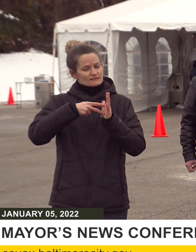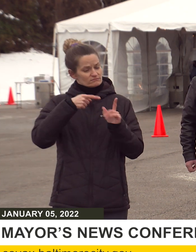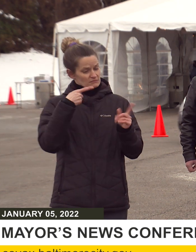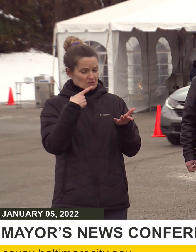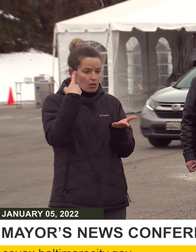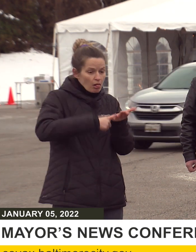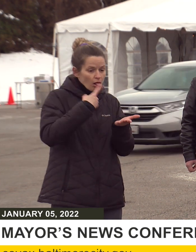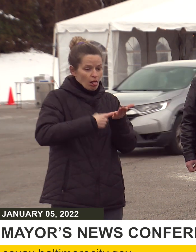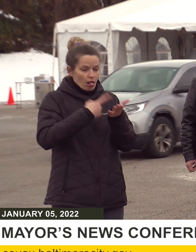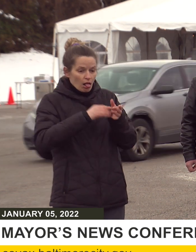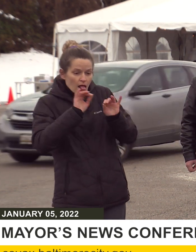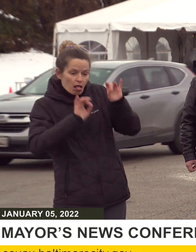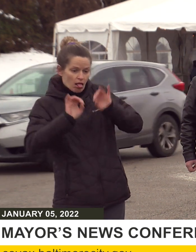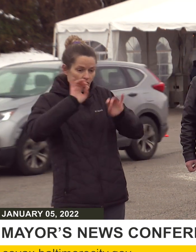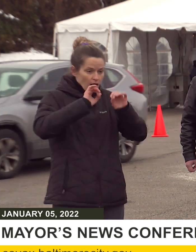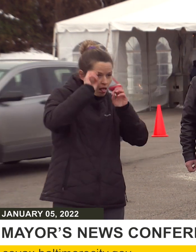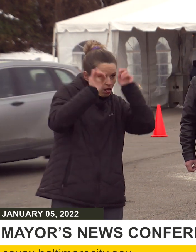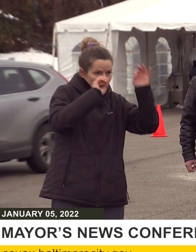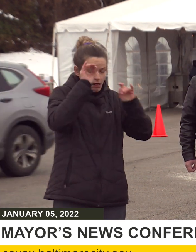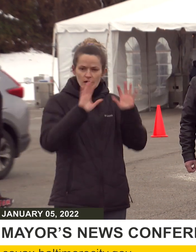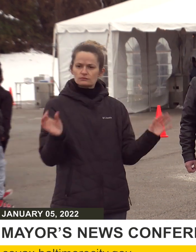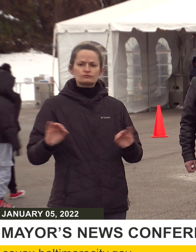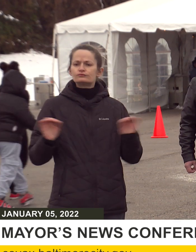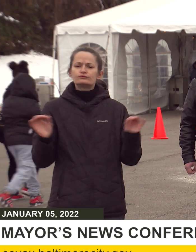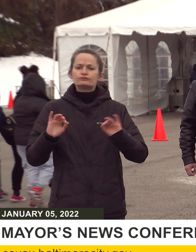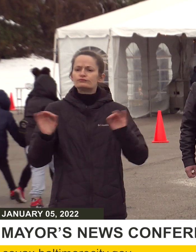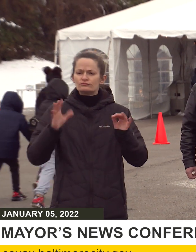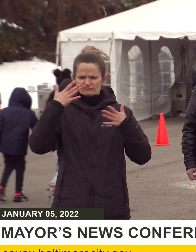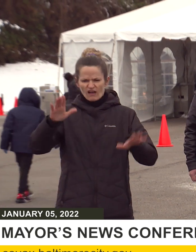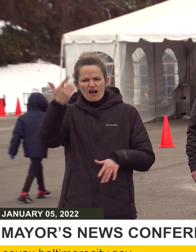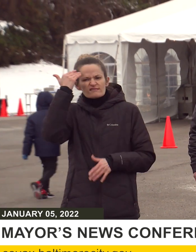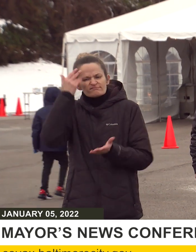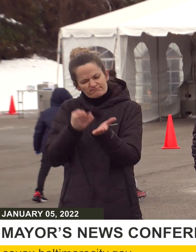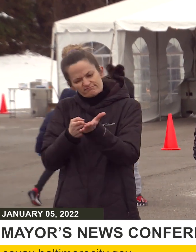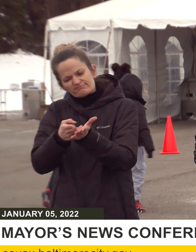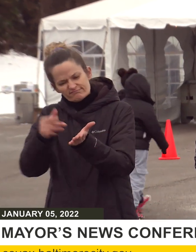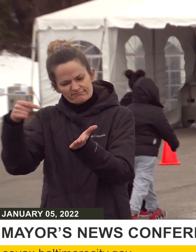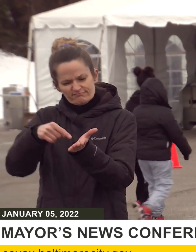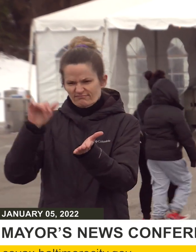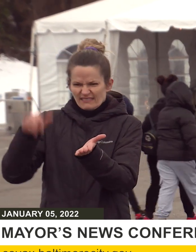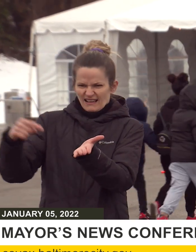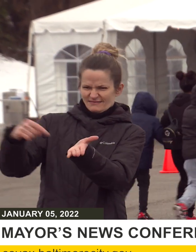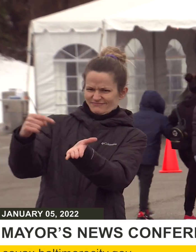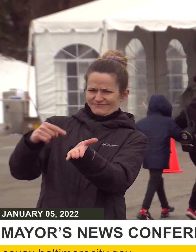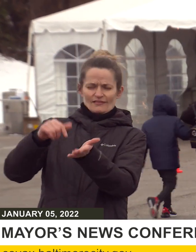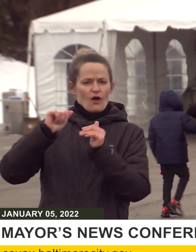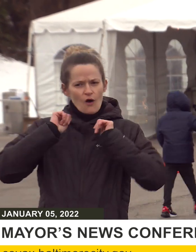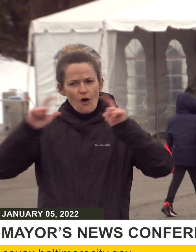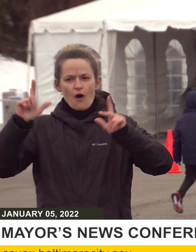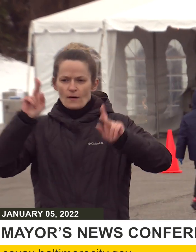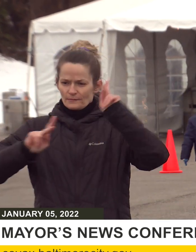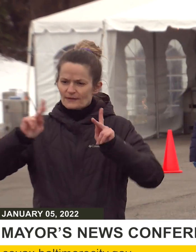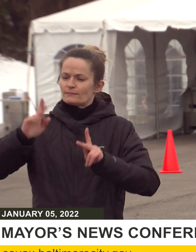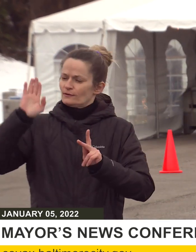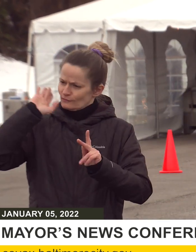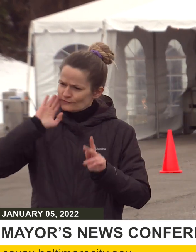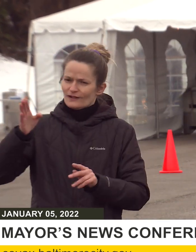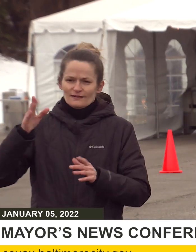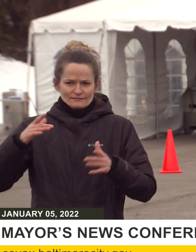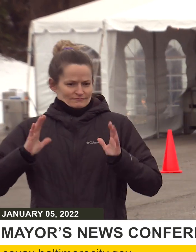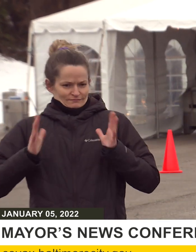it's truth, and we have to continue to push everyone that we know to get vaccinated. And with that, we will take some questions. Jane?